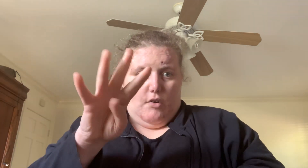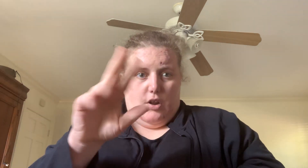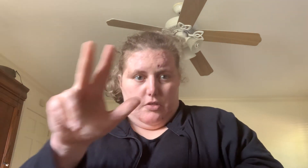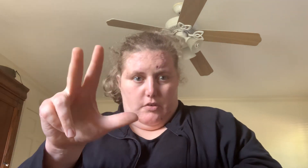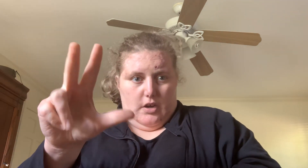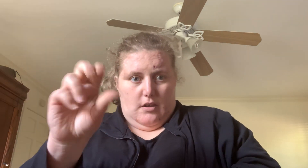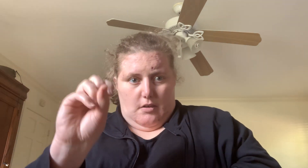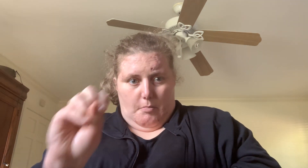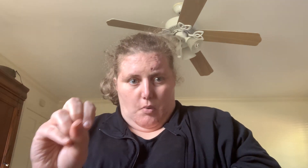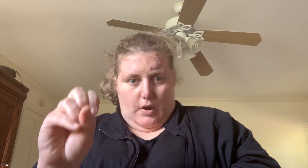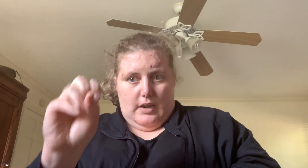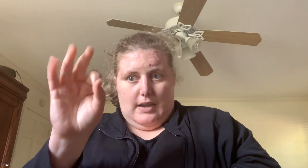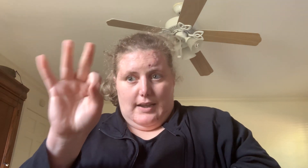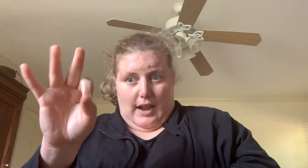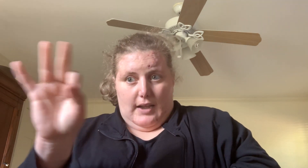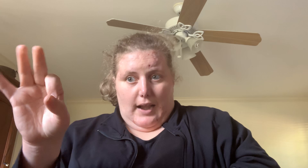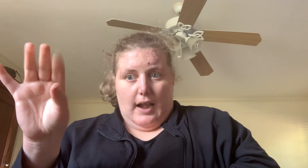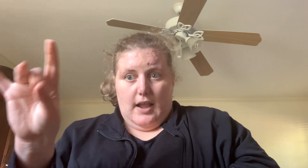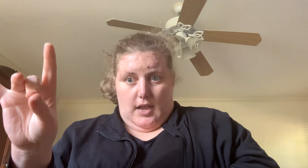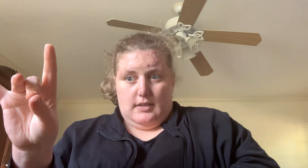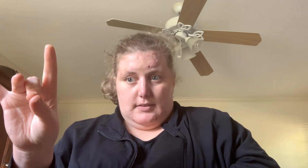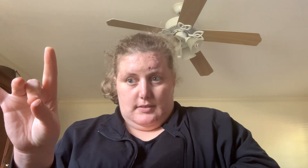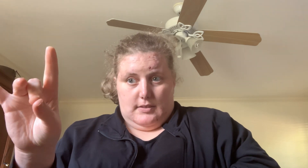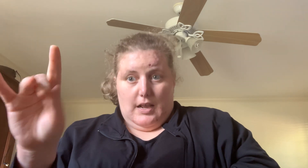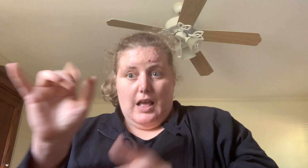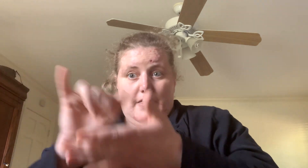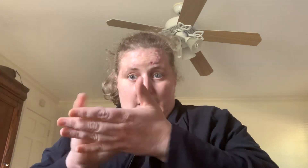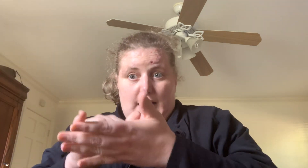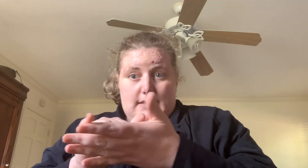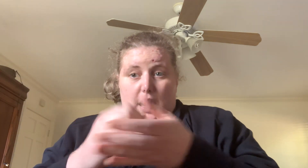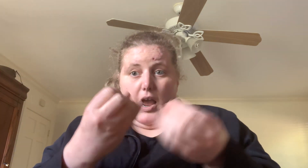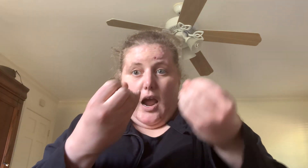43.998. That's how much 1 mole of CO2 is equal to.